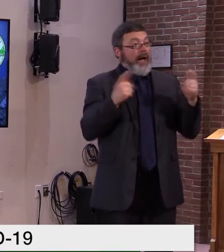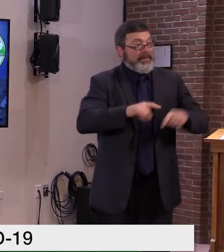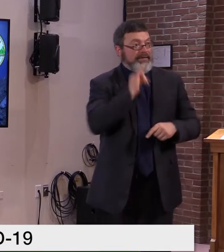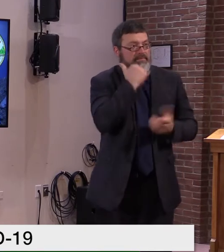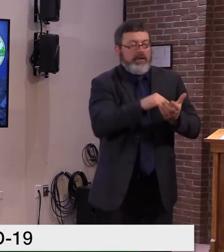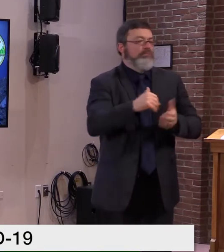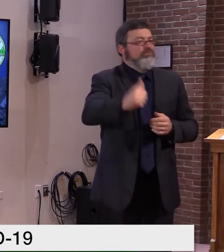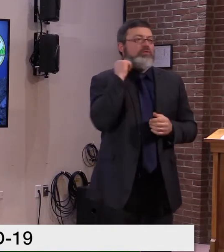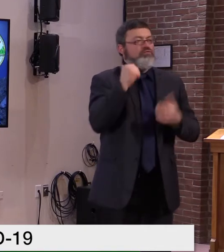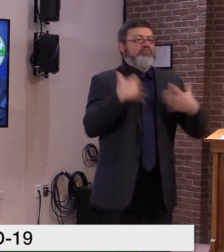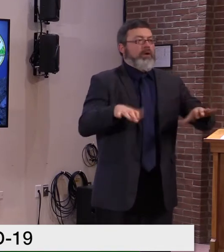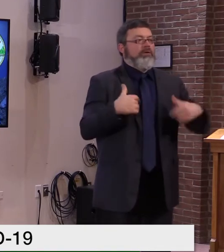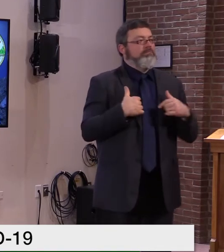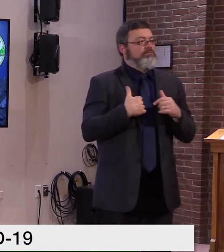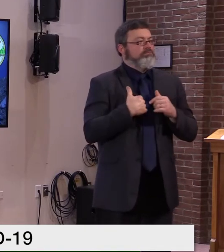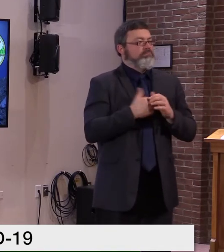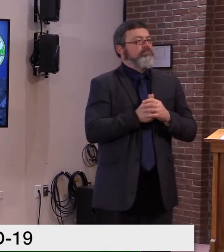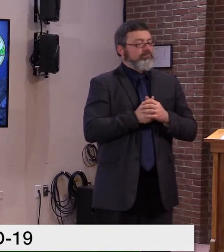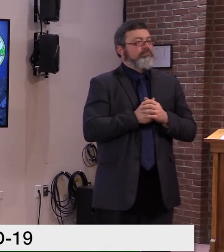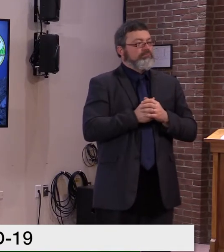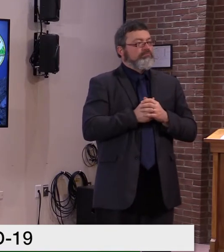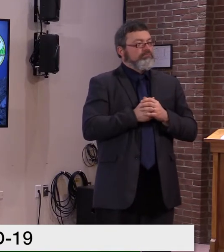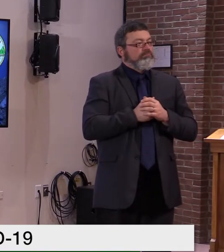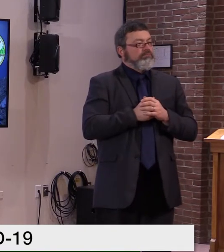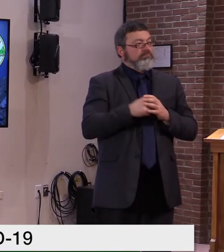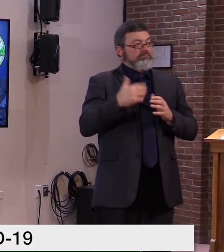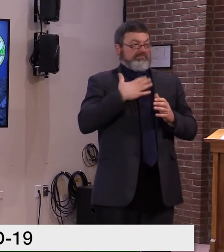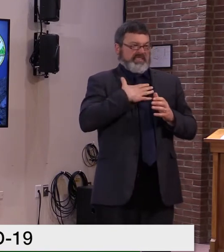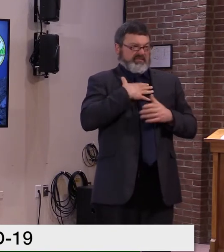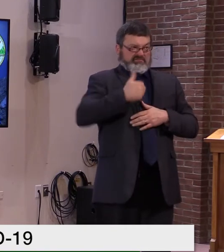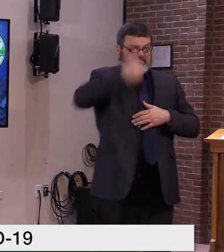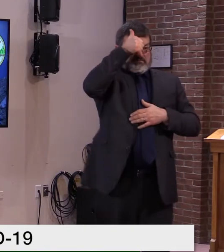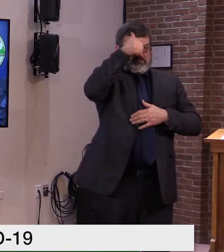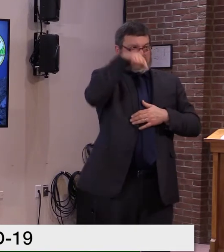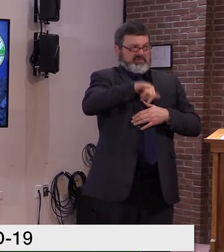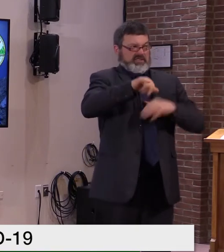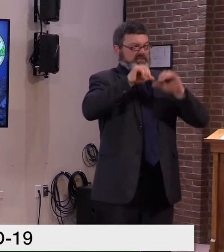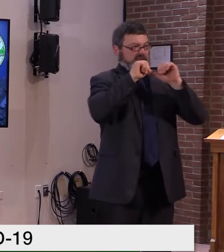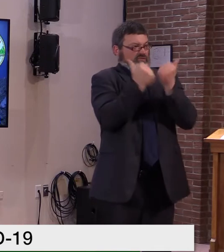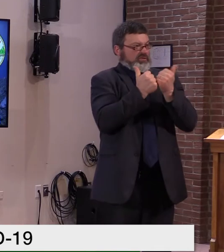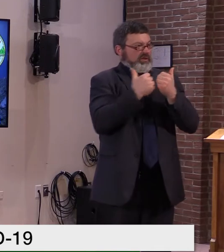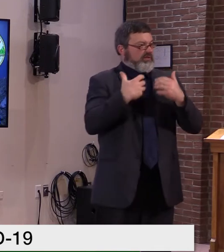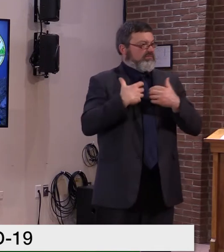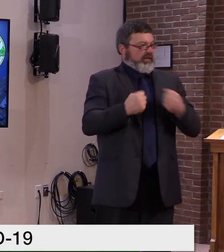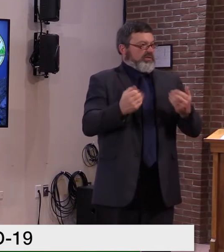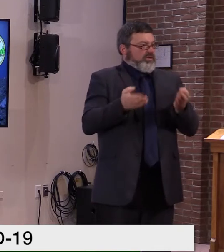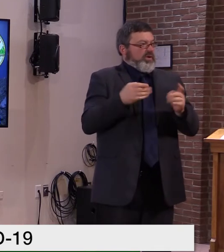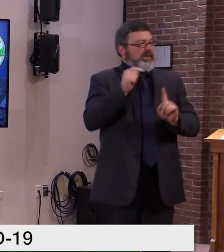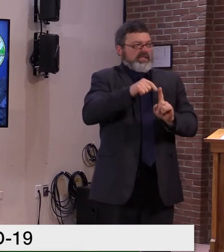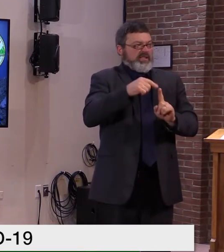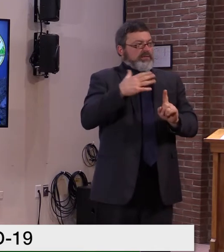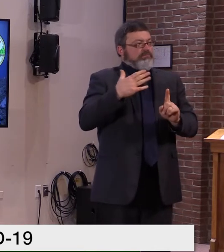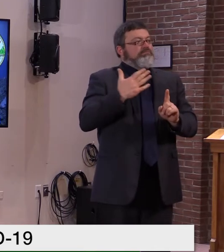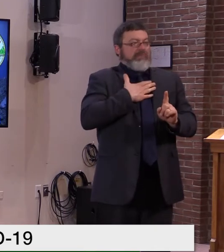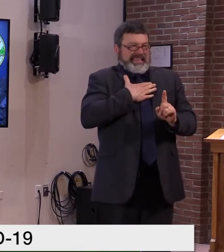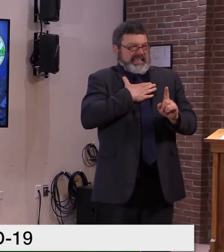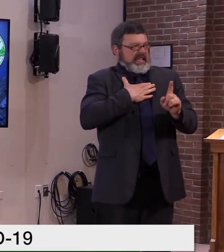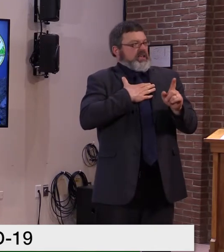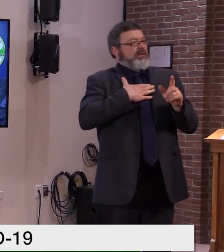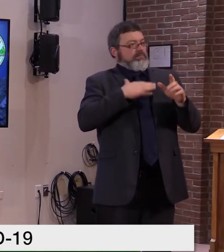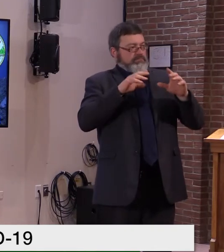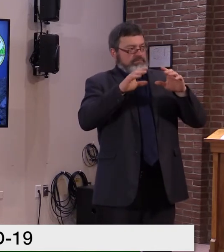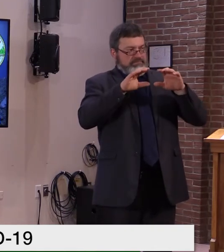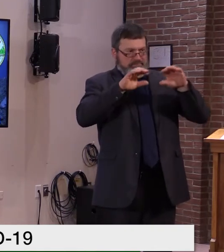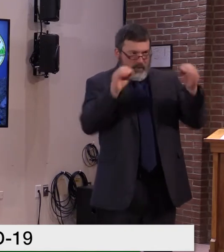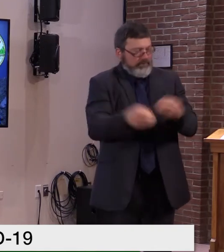secretary of this agency, I take responsibility and my office needs to act. After literally